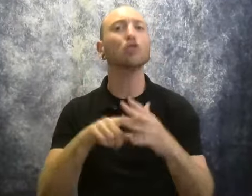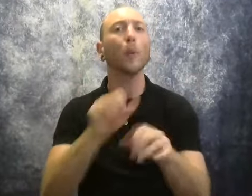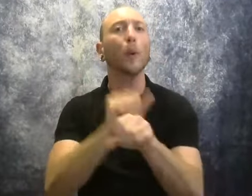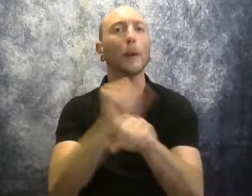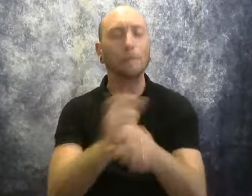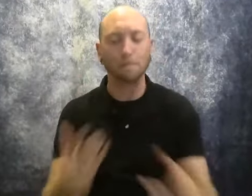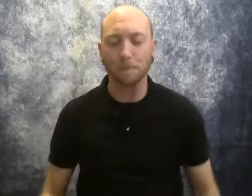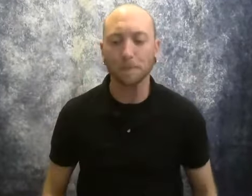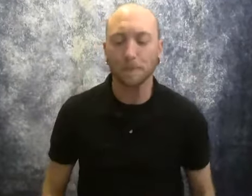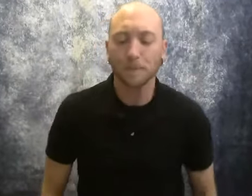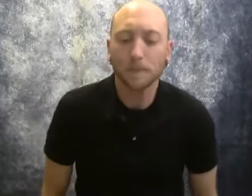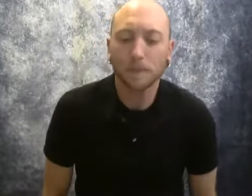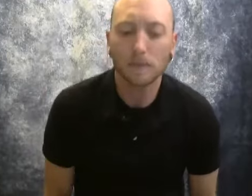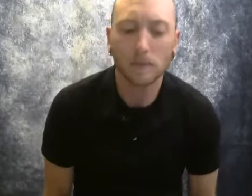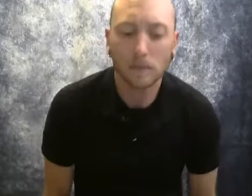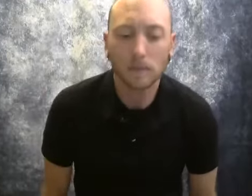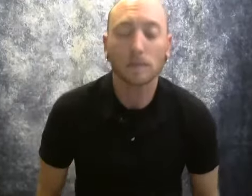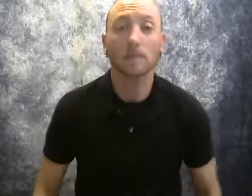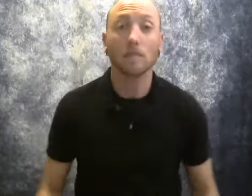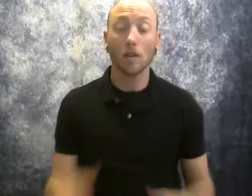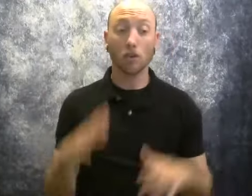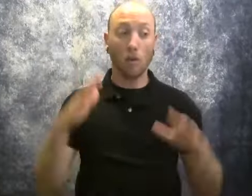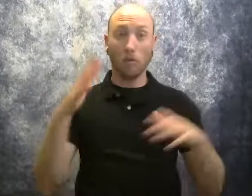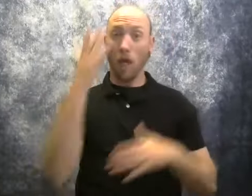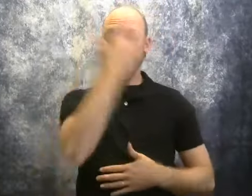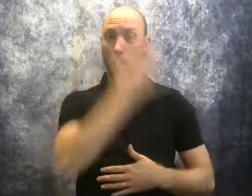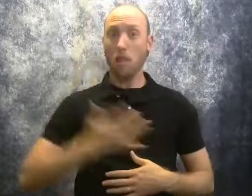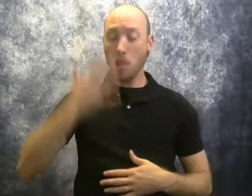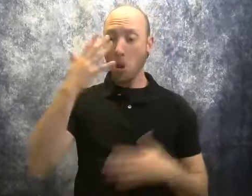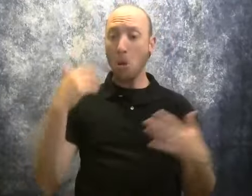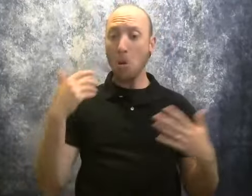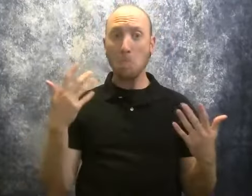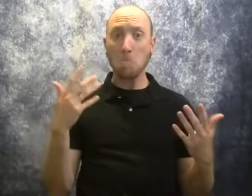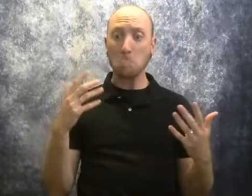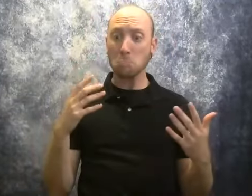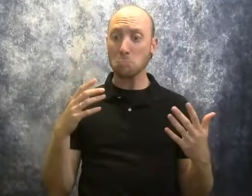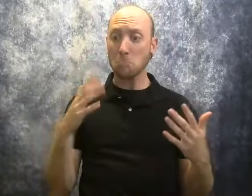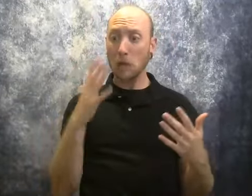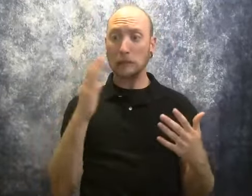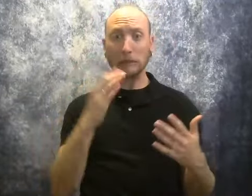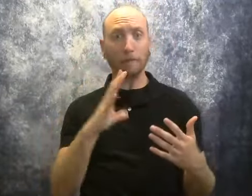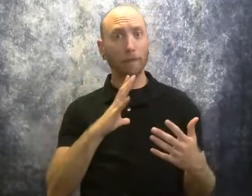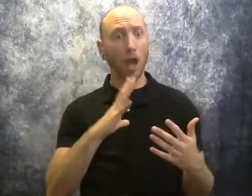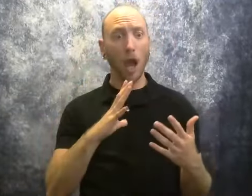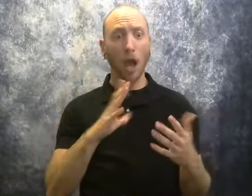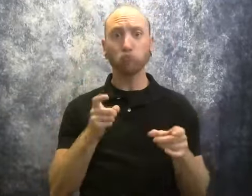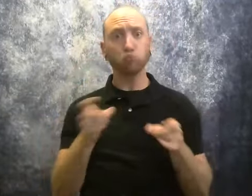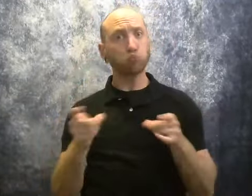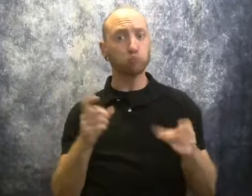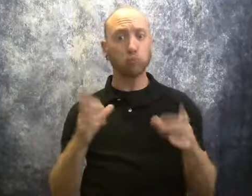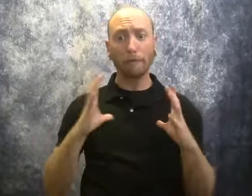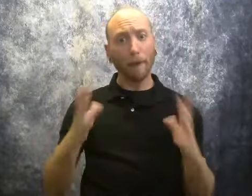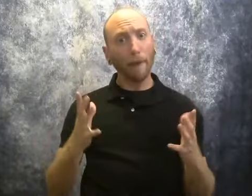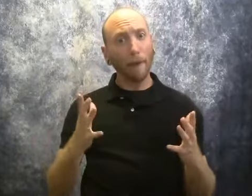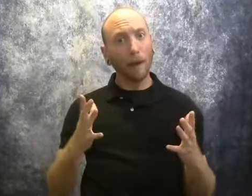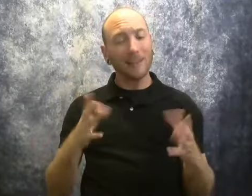work. And I think to a degree that outwardly, of course, I appeared quite calm and collected and in